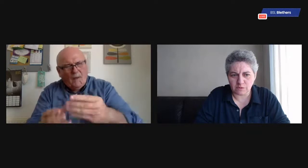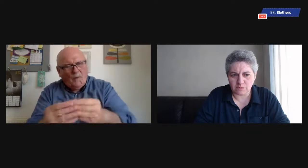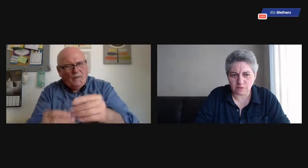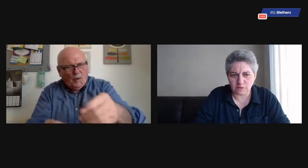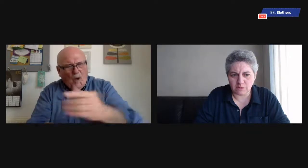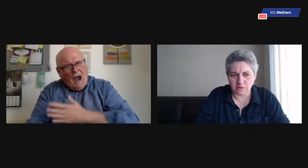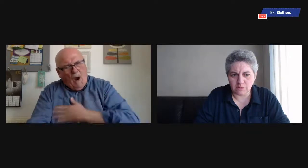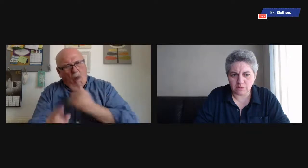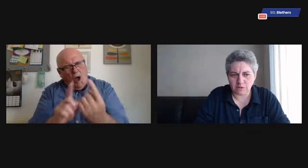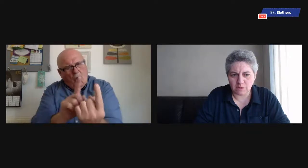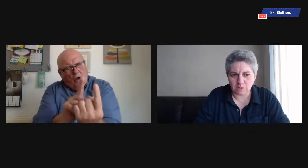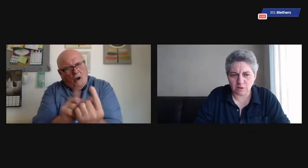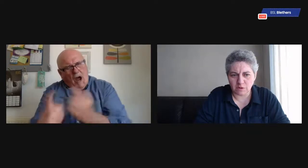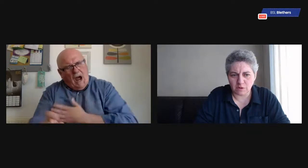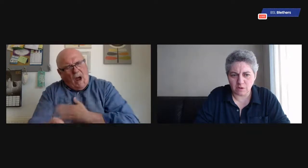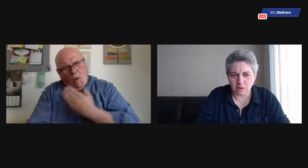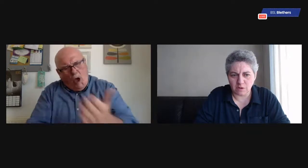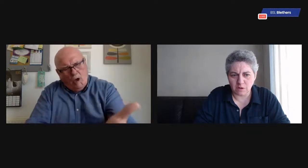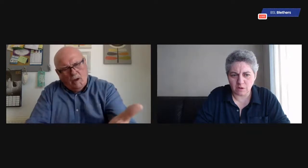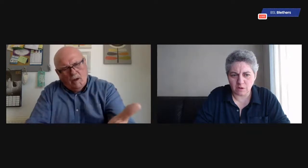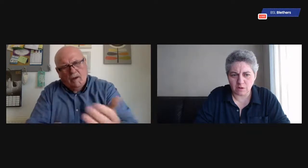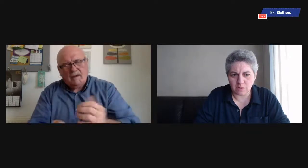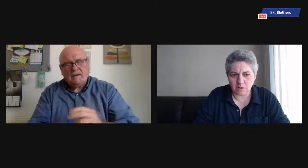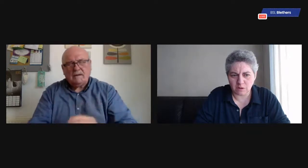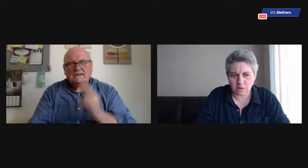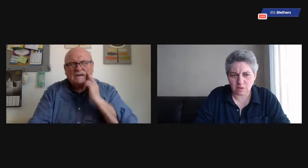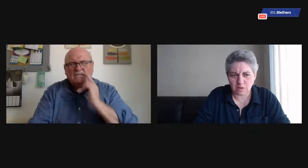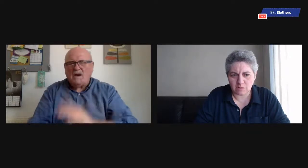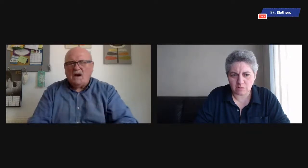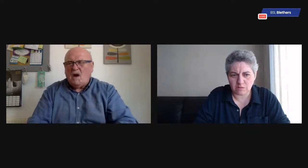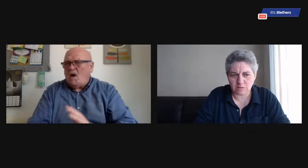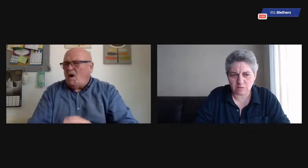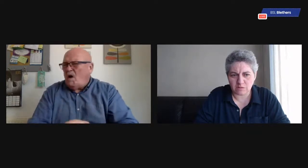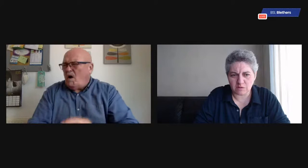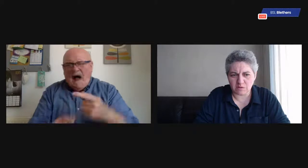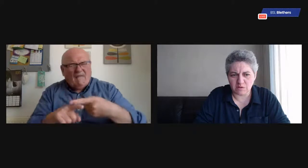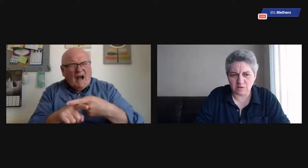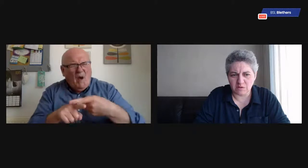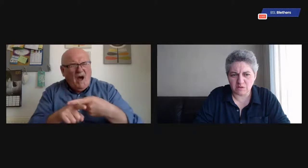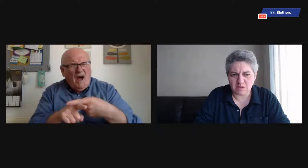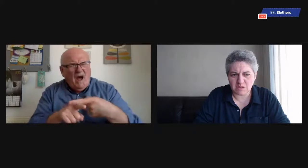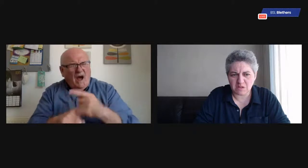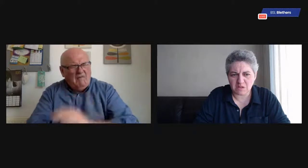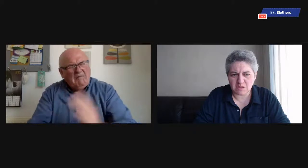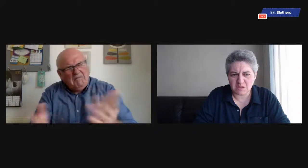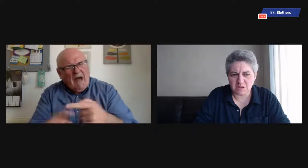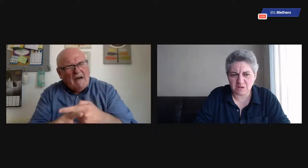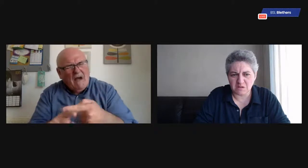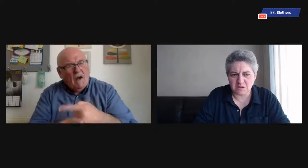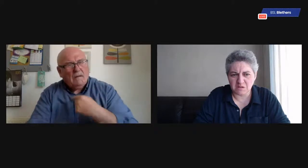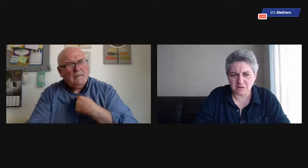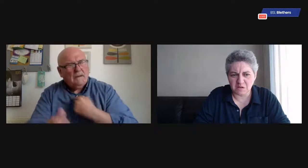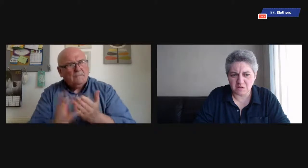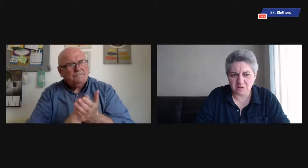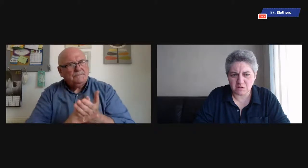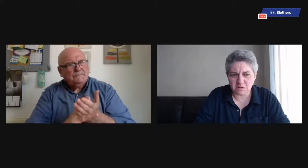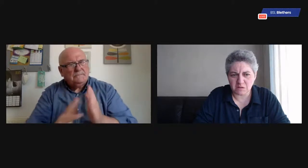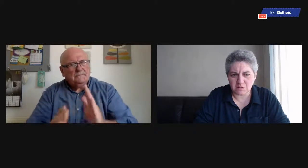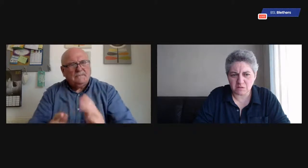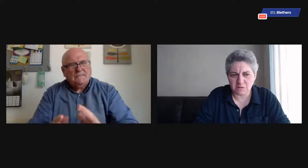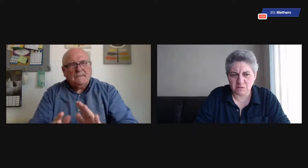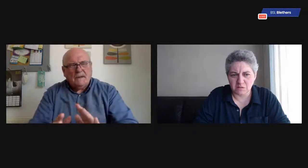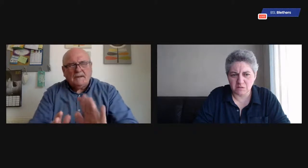Um, so another thing that like police love to ask is how long are you there?